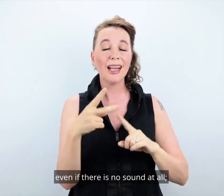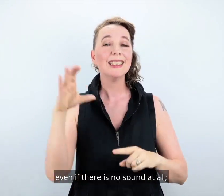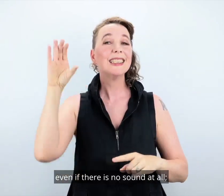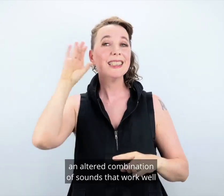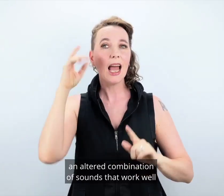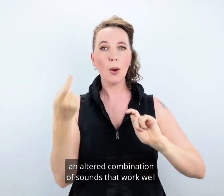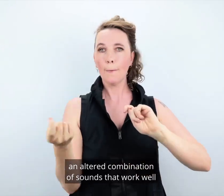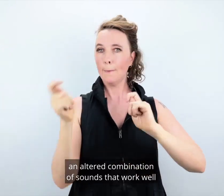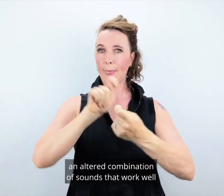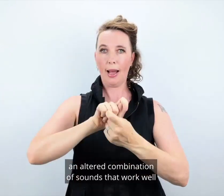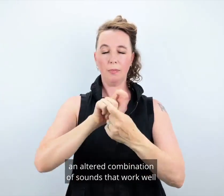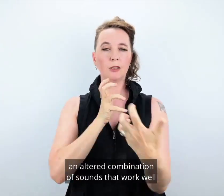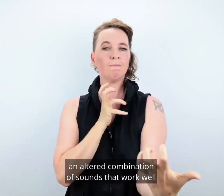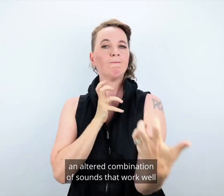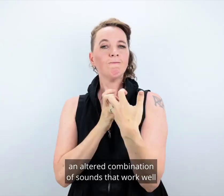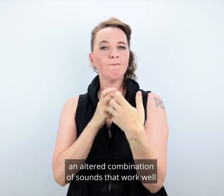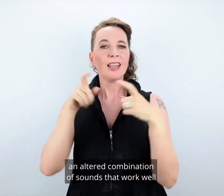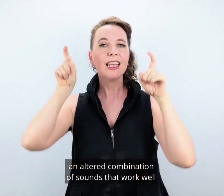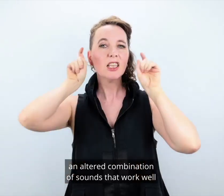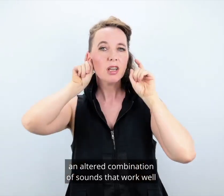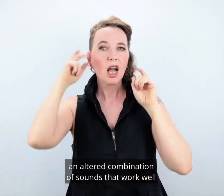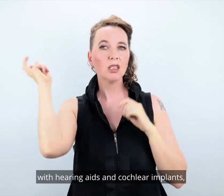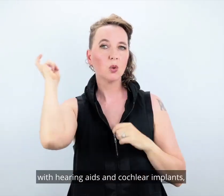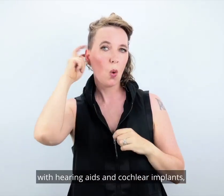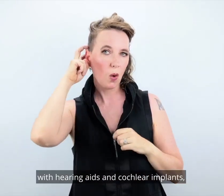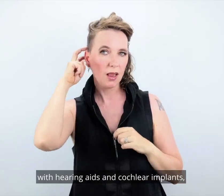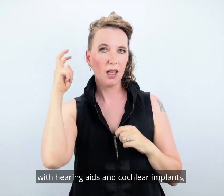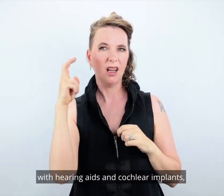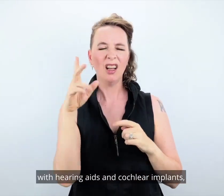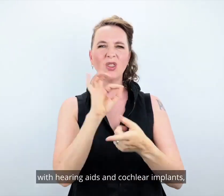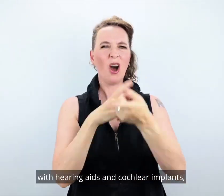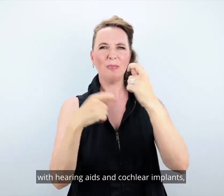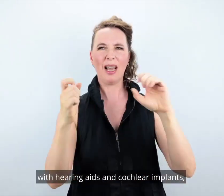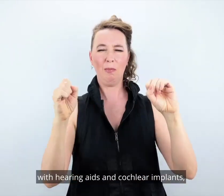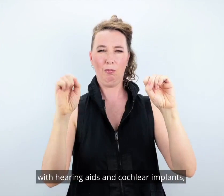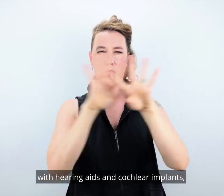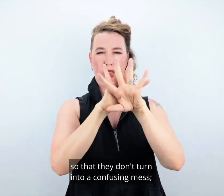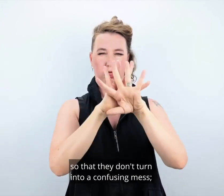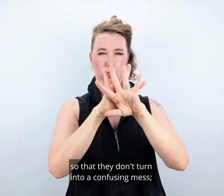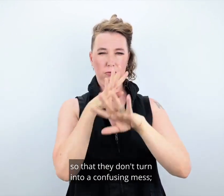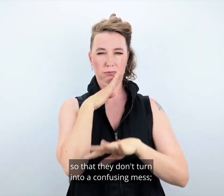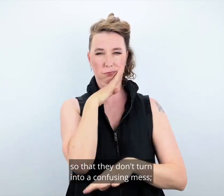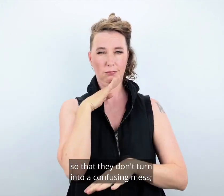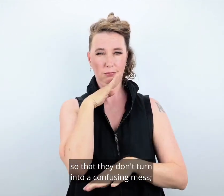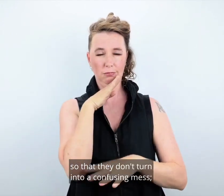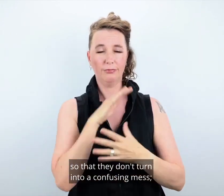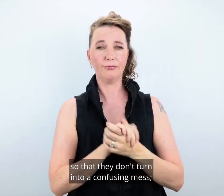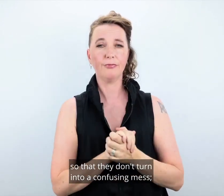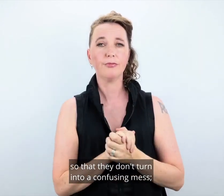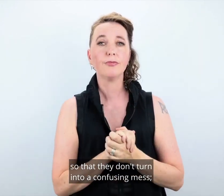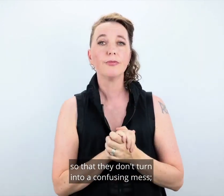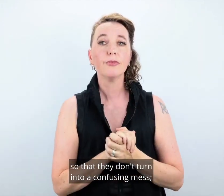An altered combination of sounds that work well with hearing aids and cochlear implants so that they don't turn into a confusing mess.